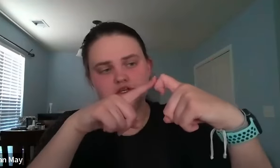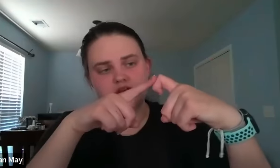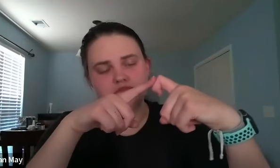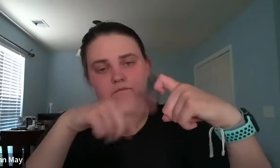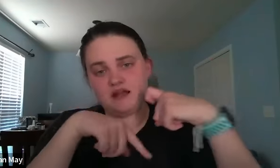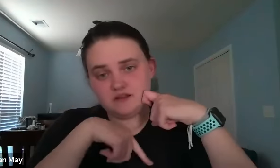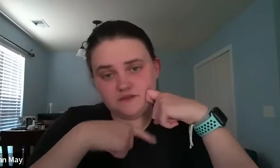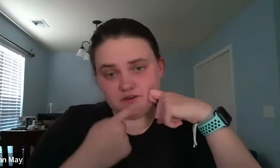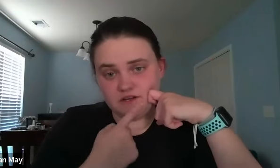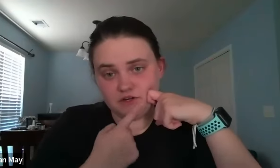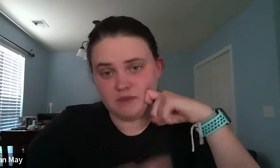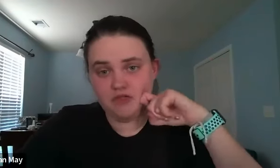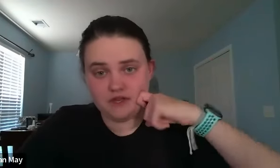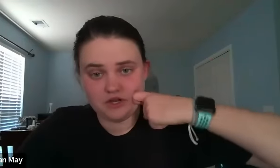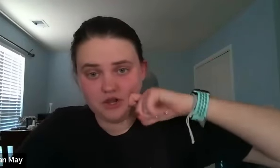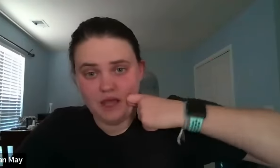going to have the back of your finger near your mouth, and you're going to go apple.